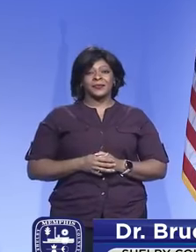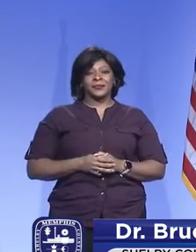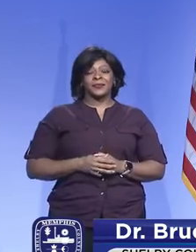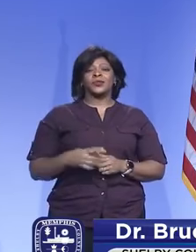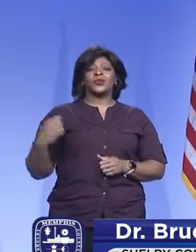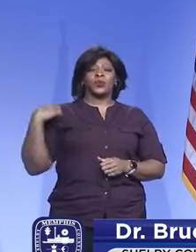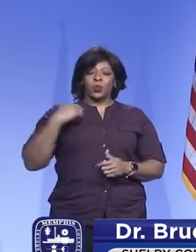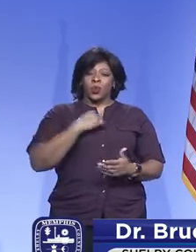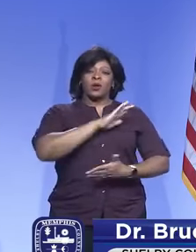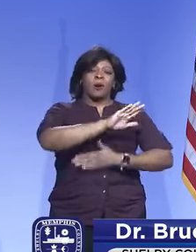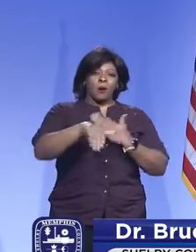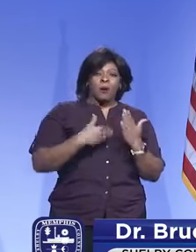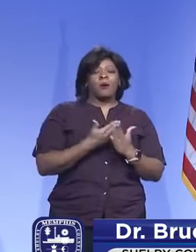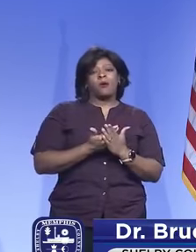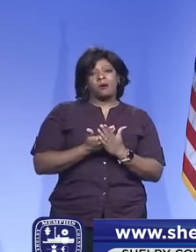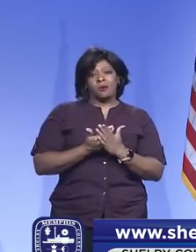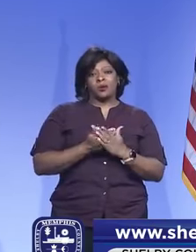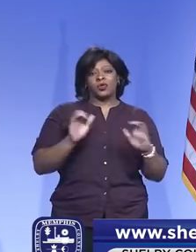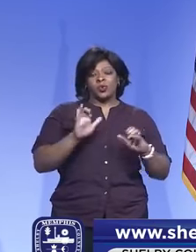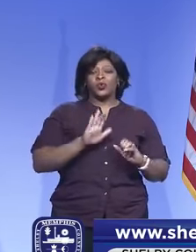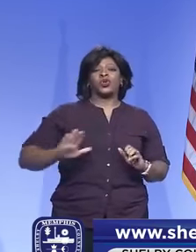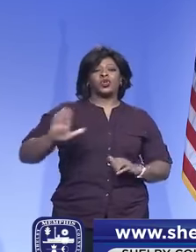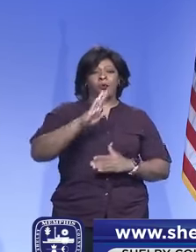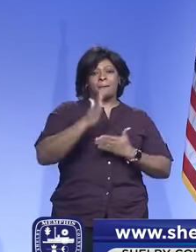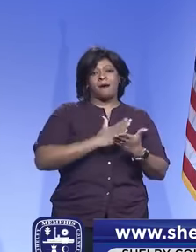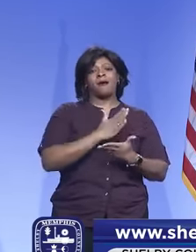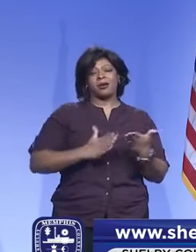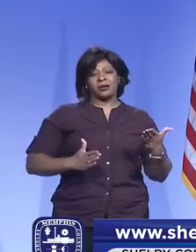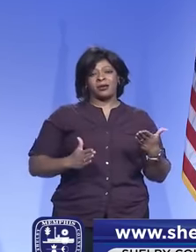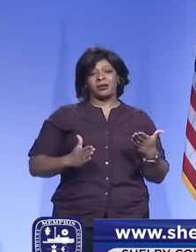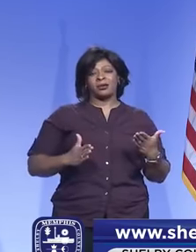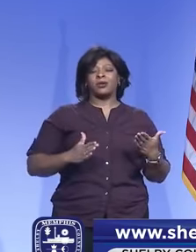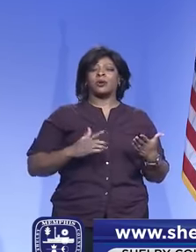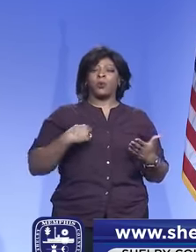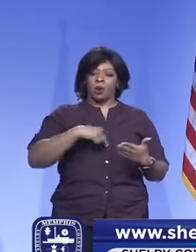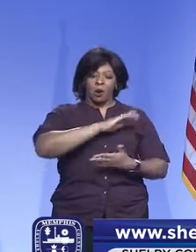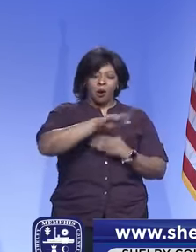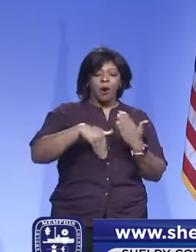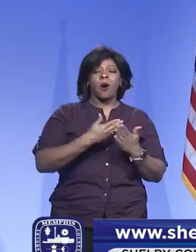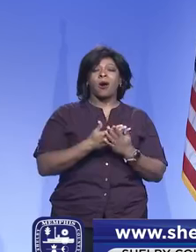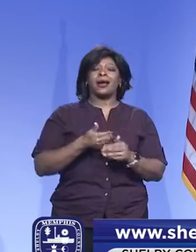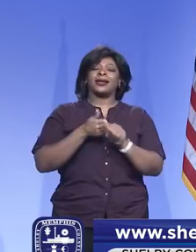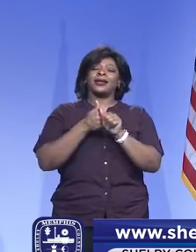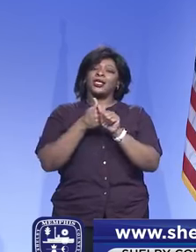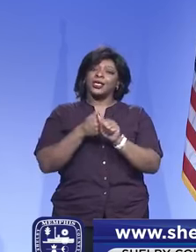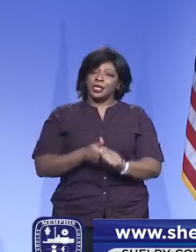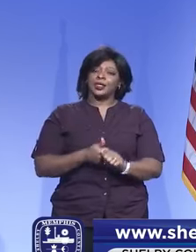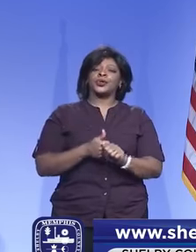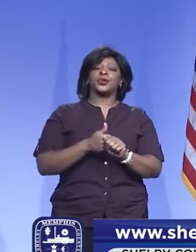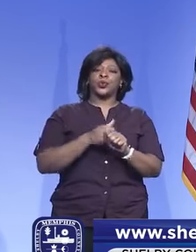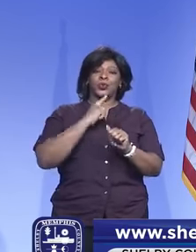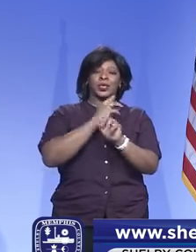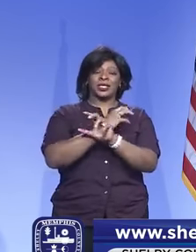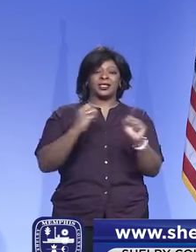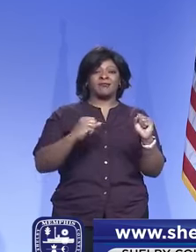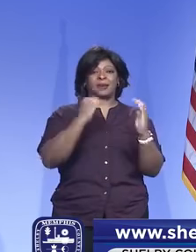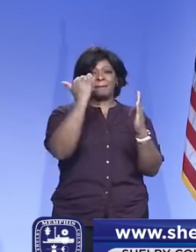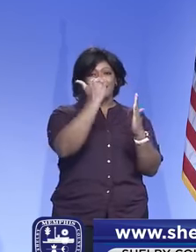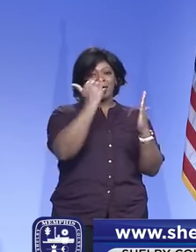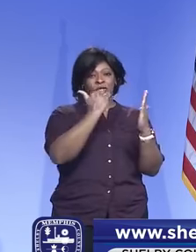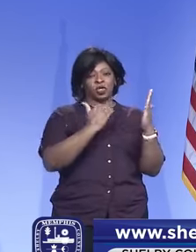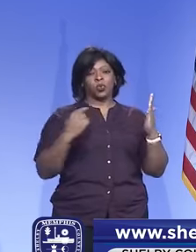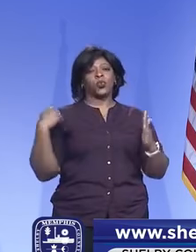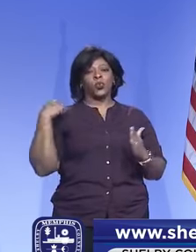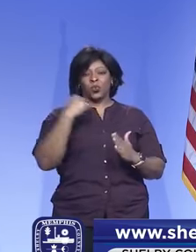we all do our part, and we all adhere to the safety measures that